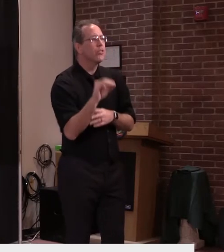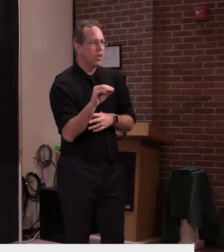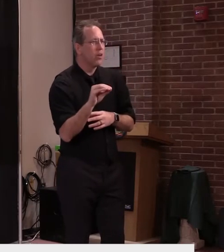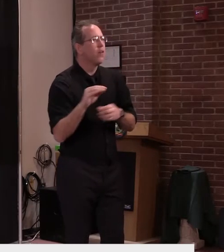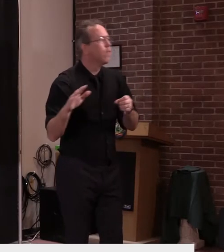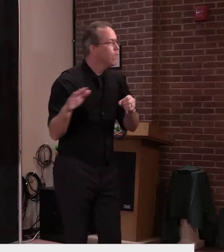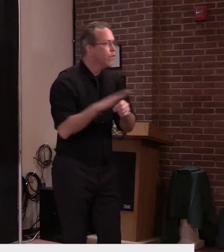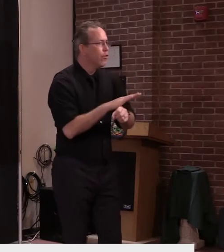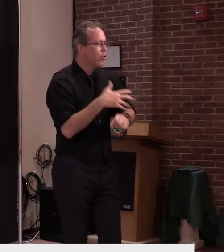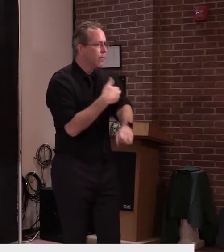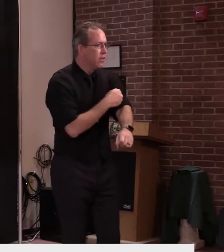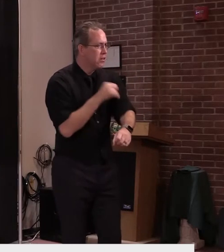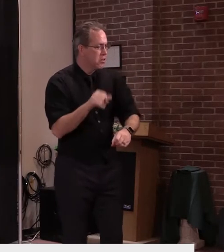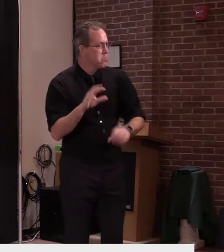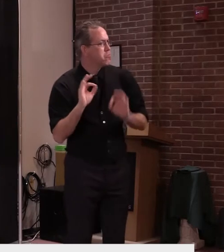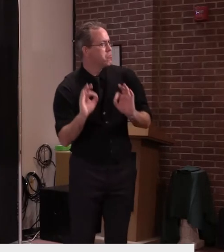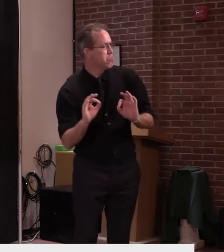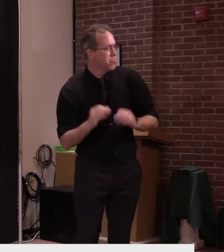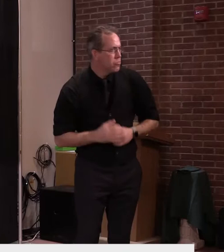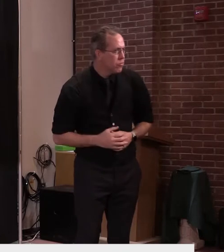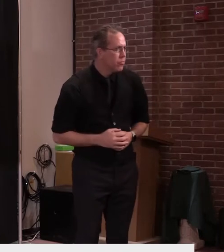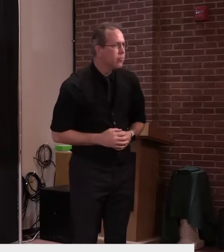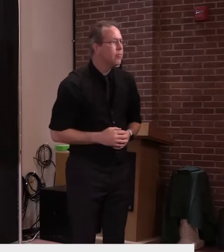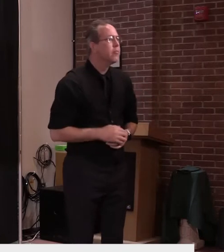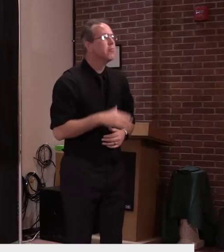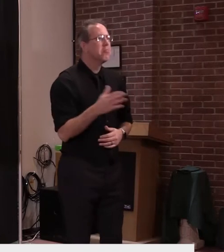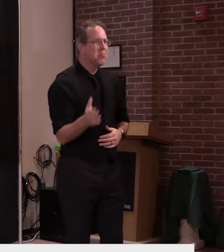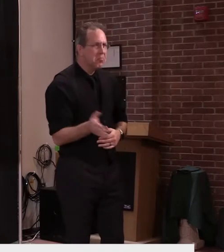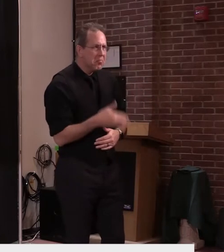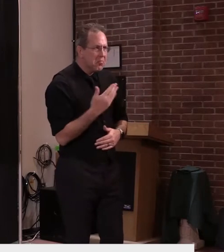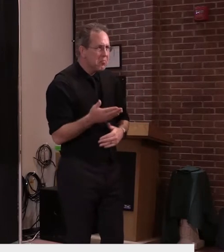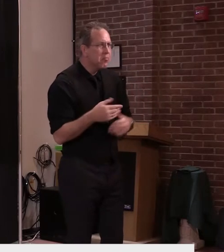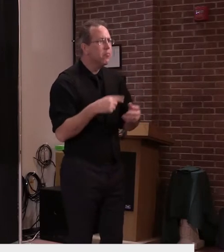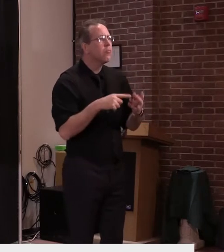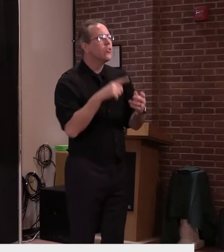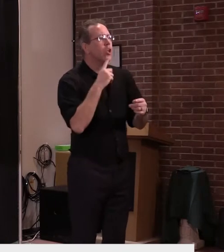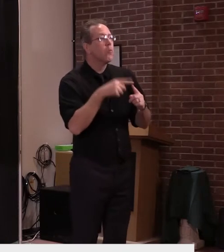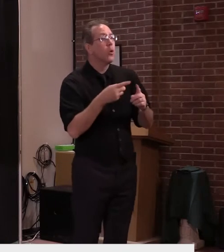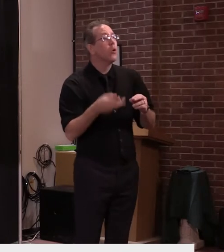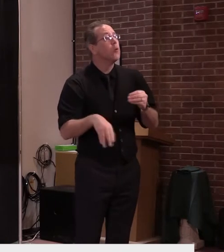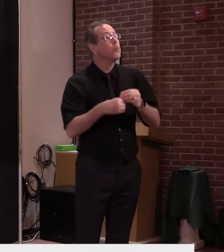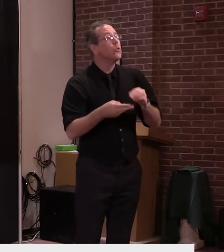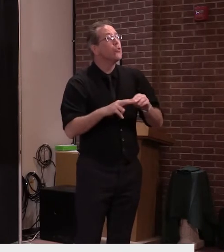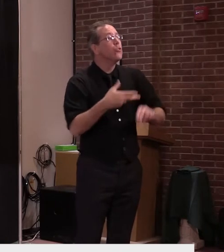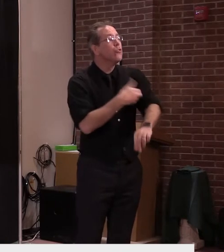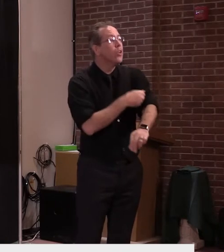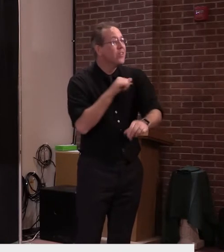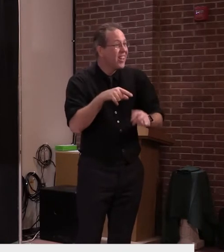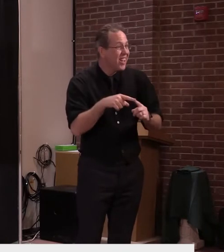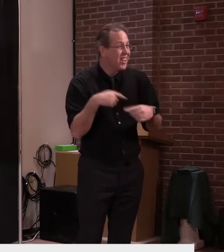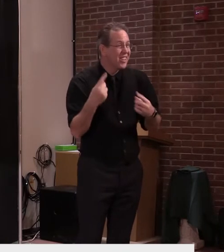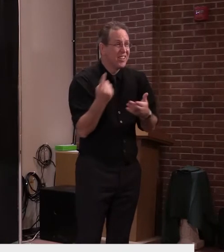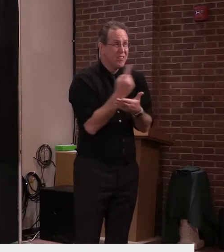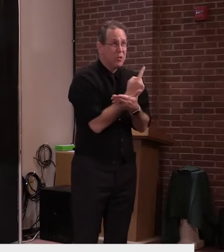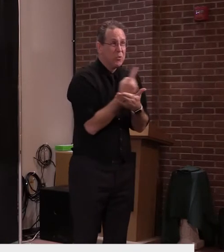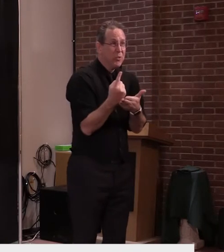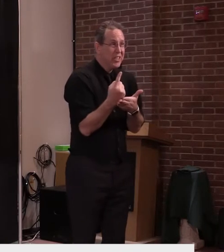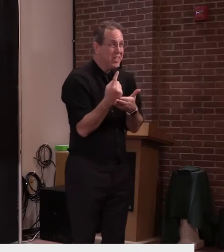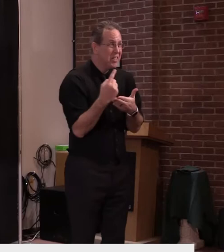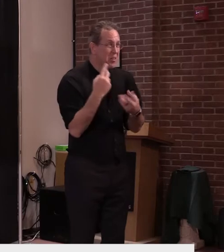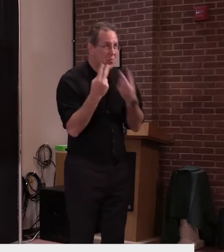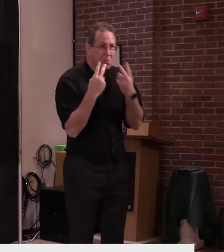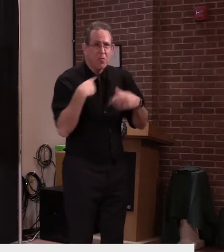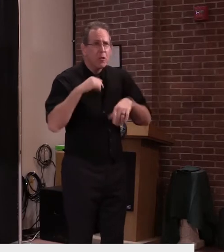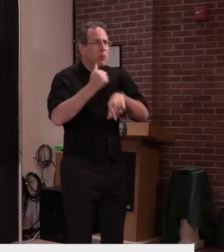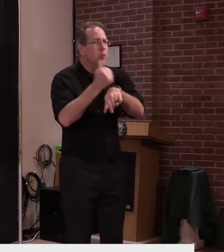date. Turning specifically to boosters, over the past week, boosters have been opened up to